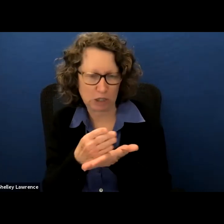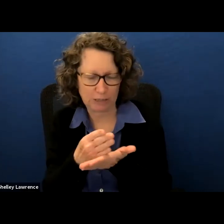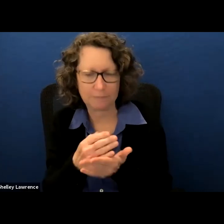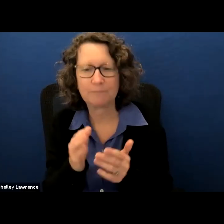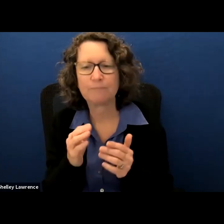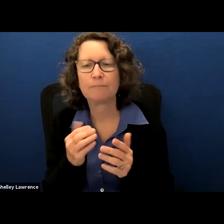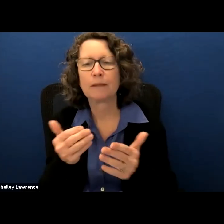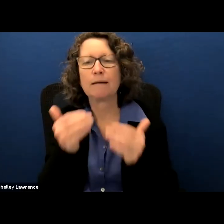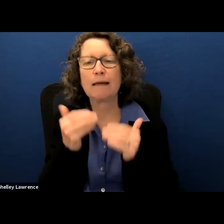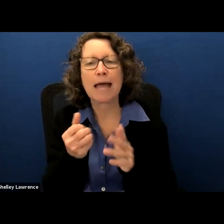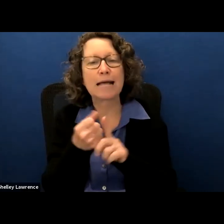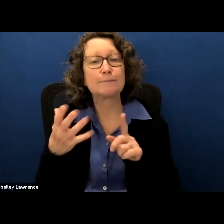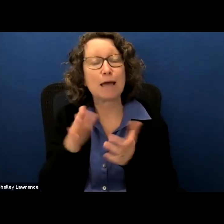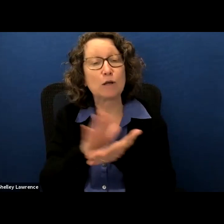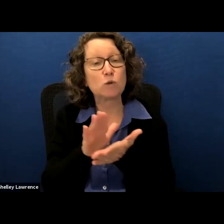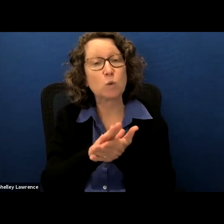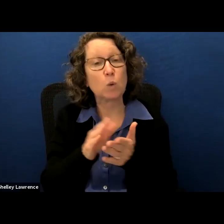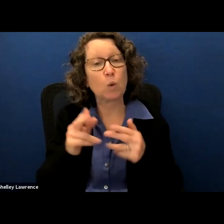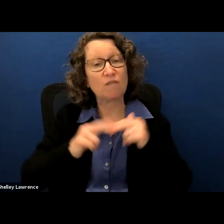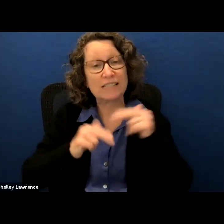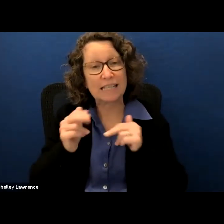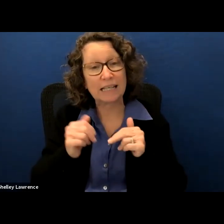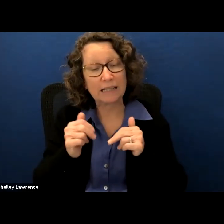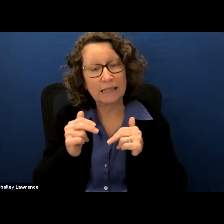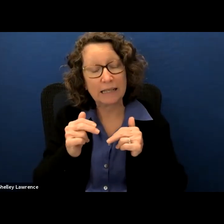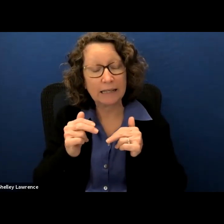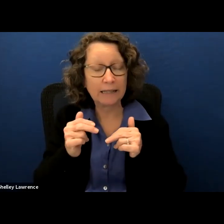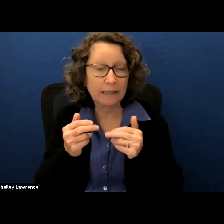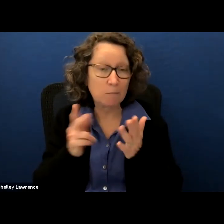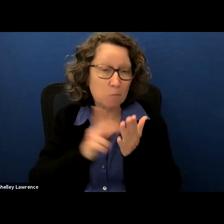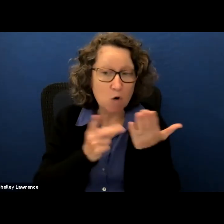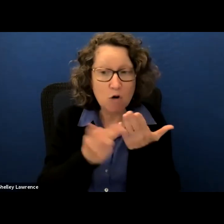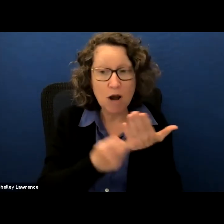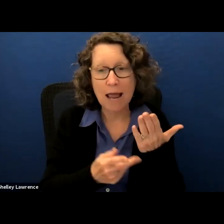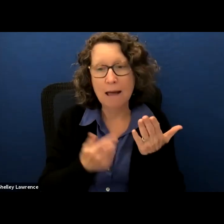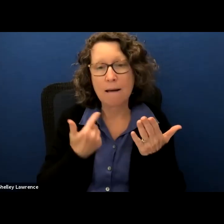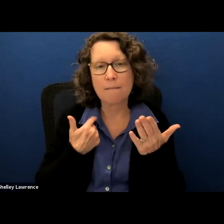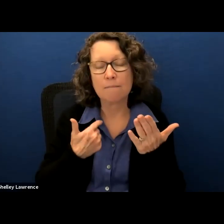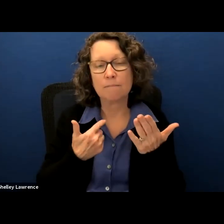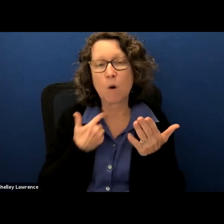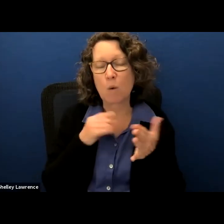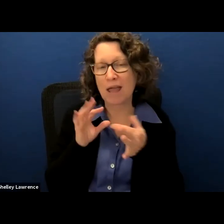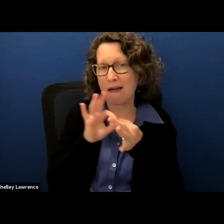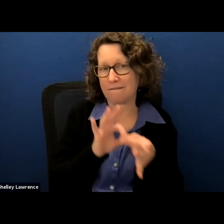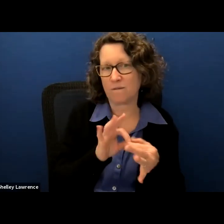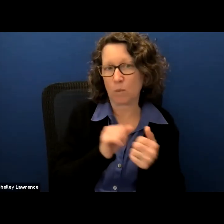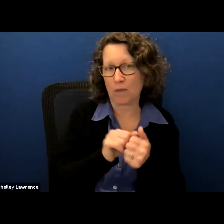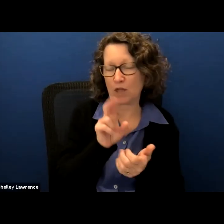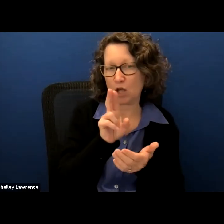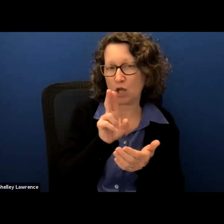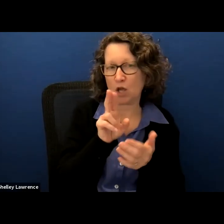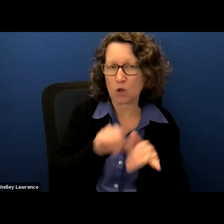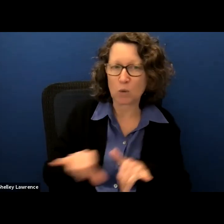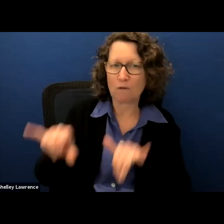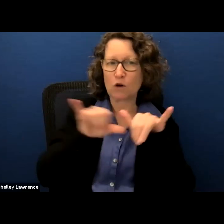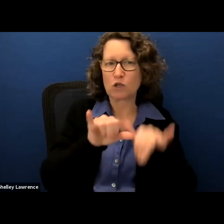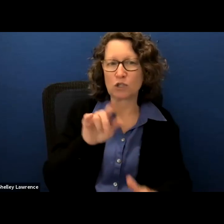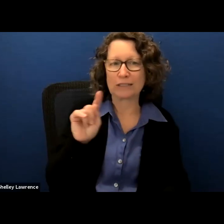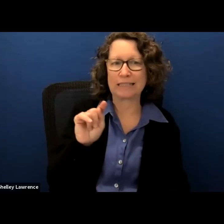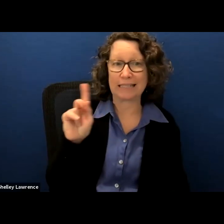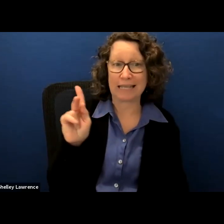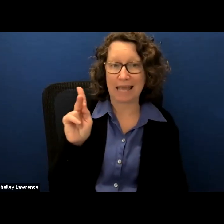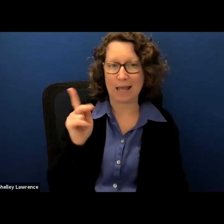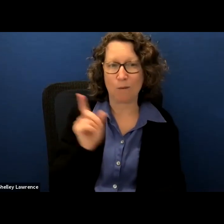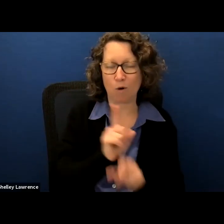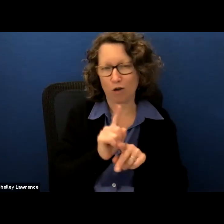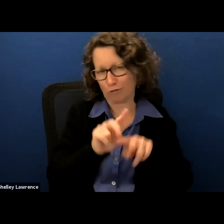Expanded school facilities programs. We've got some expanded facilities associated with the universal TK that we're also